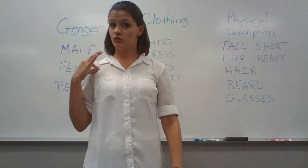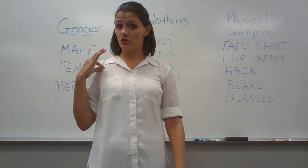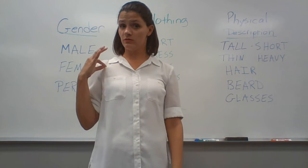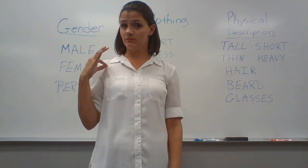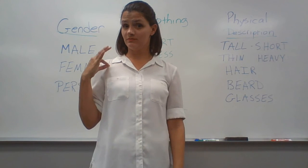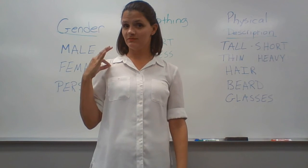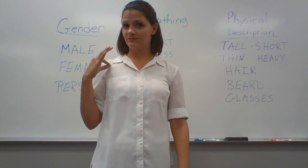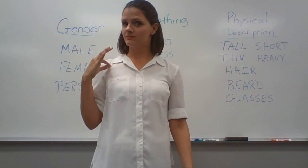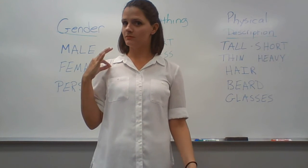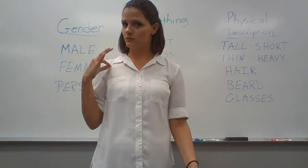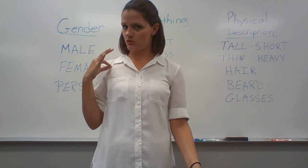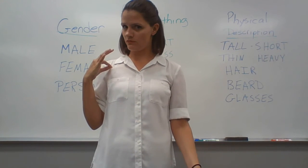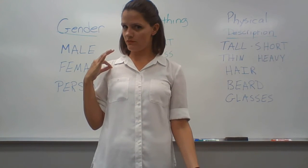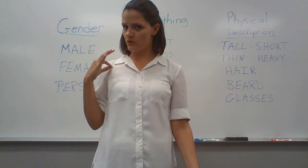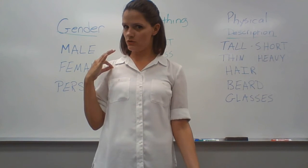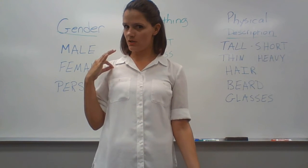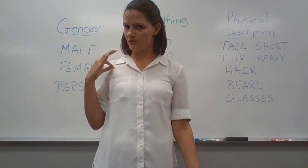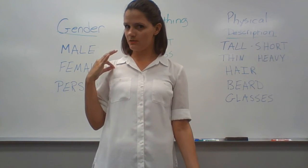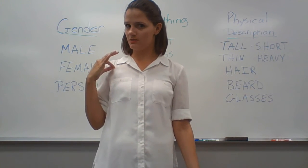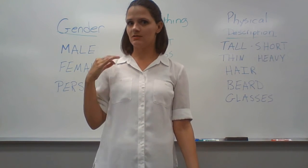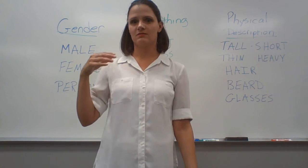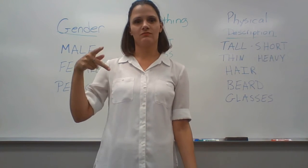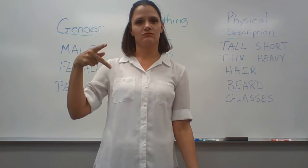Shirt? Should have reviewed your colors.